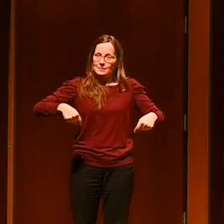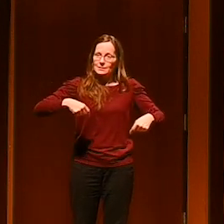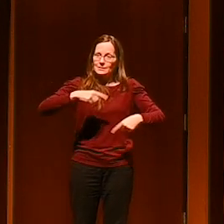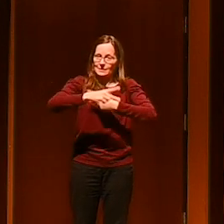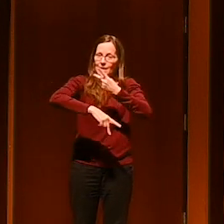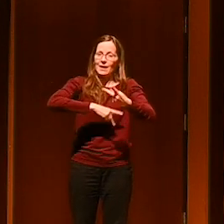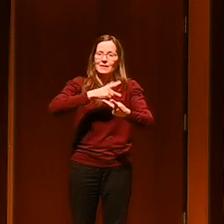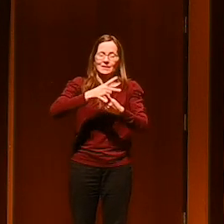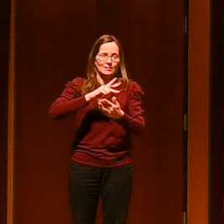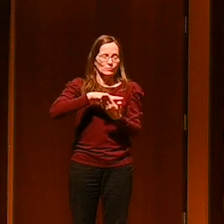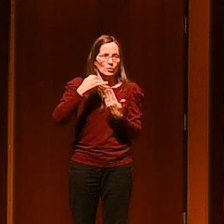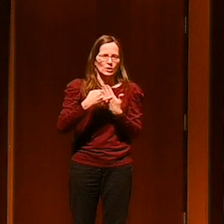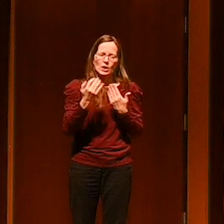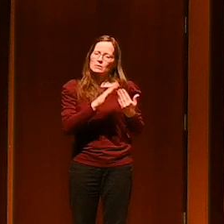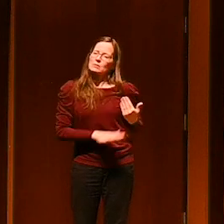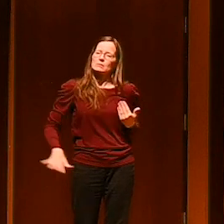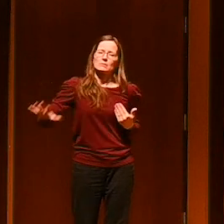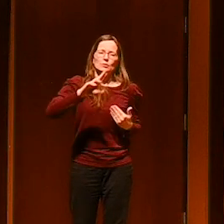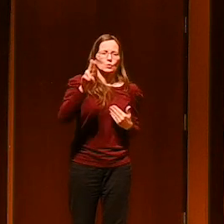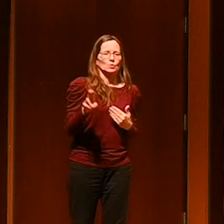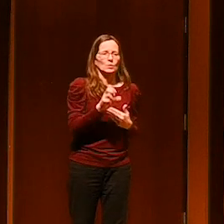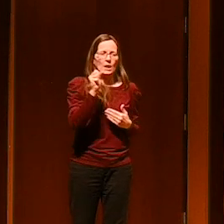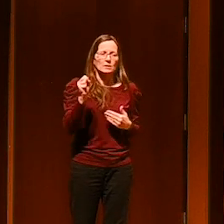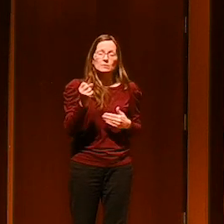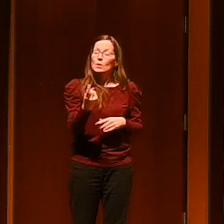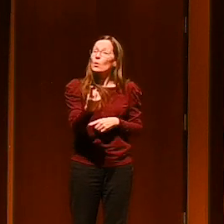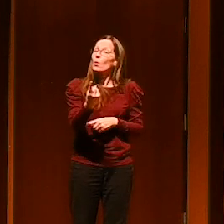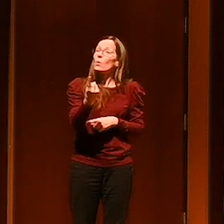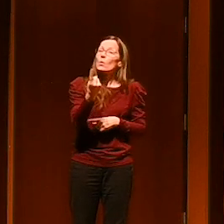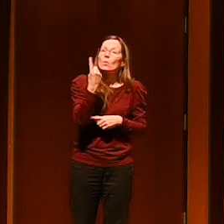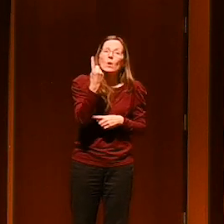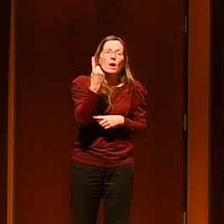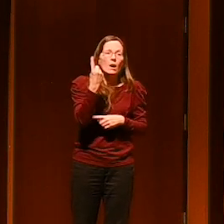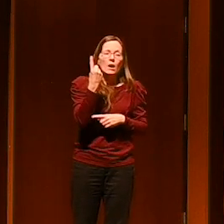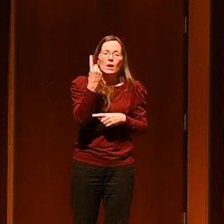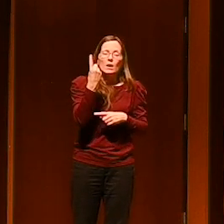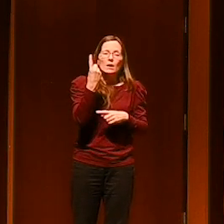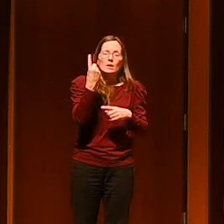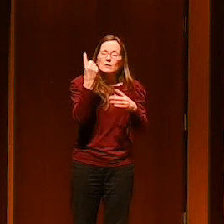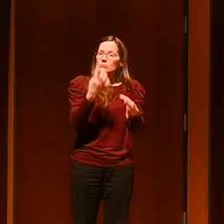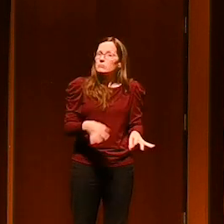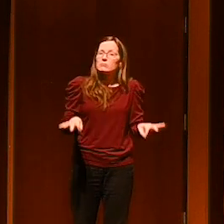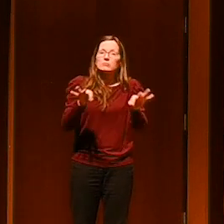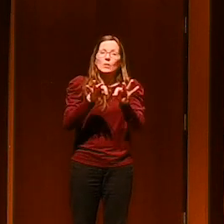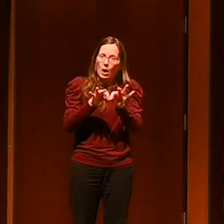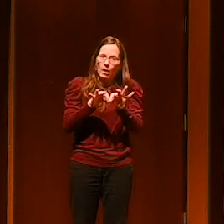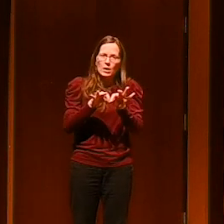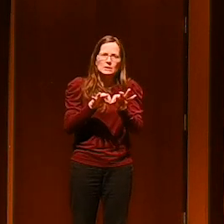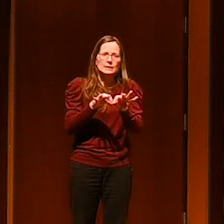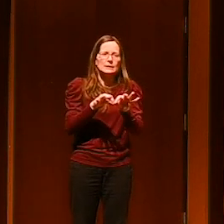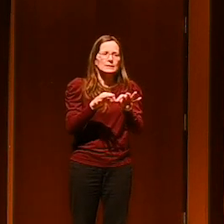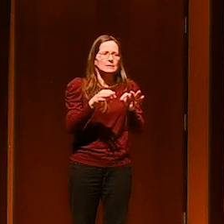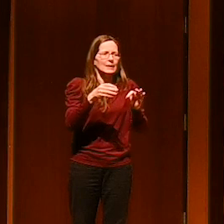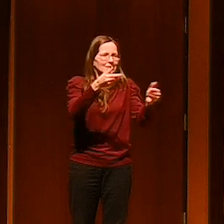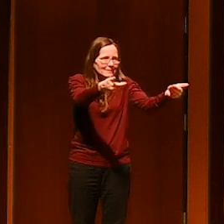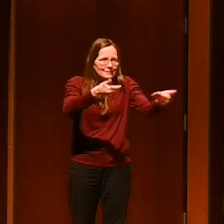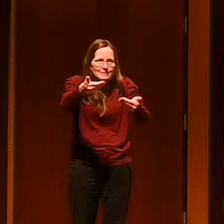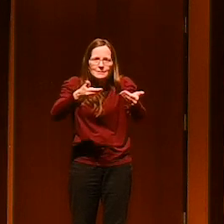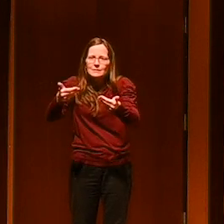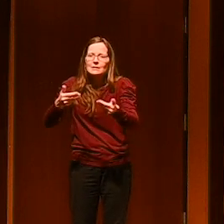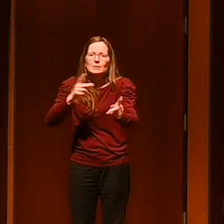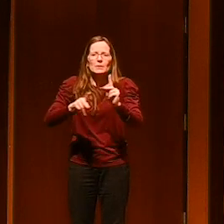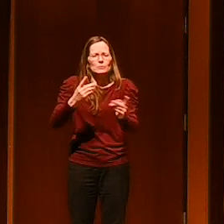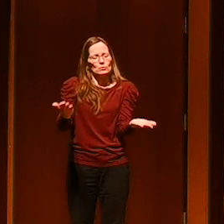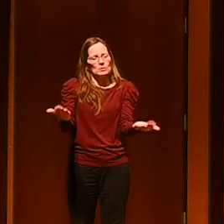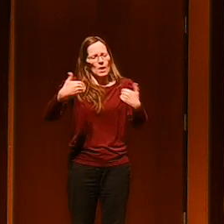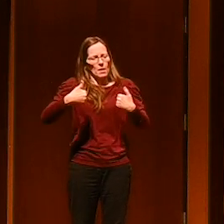actually getting people to the table is something that can be accomplished by the people that are already in this network, have already built the relationships, and are already